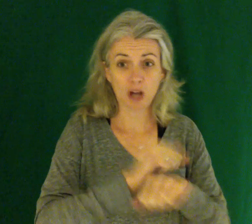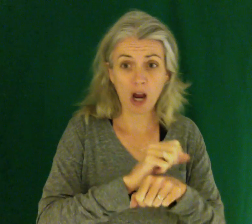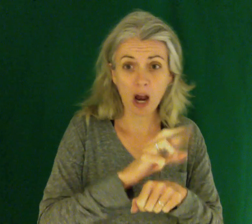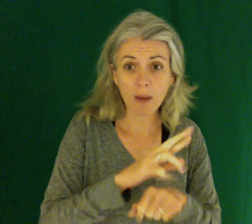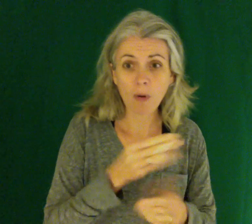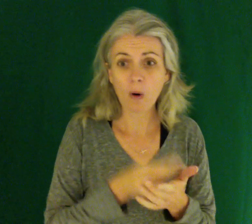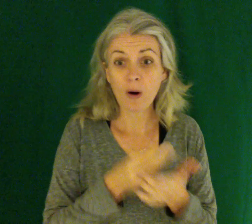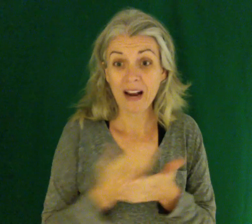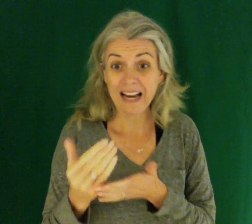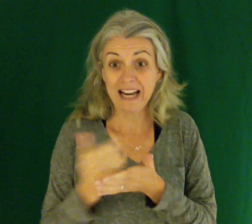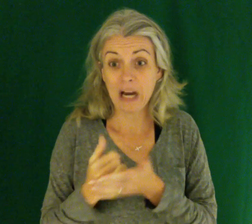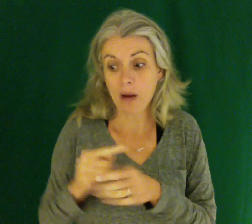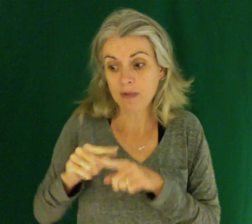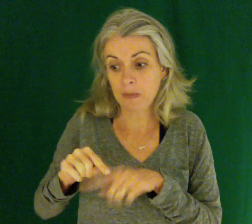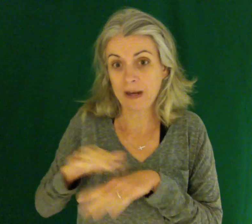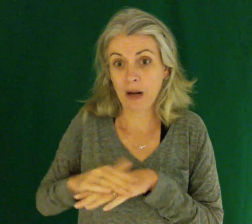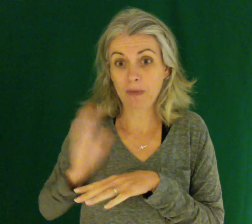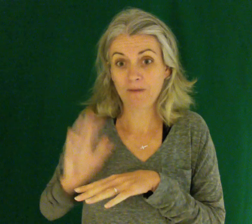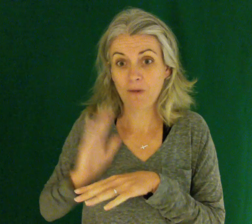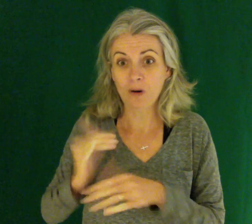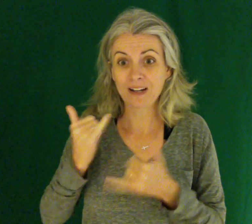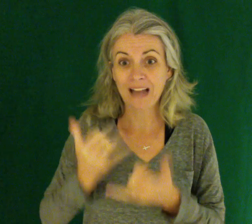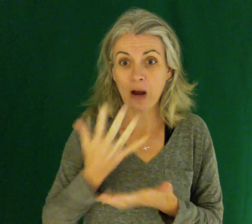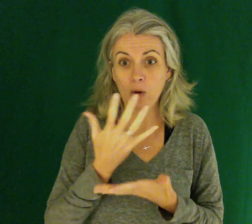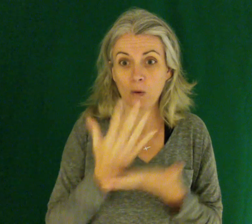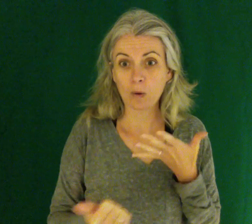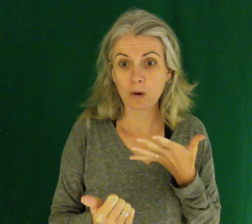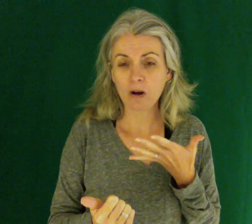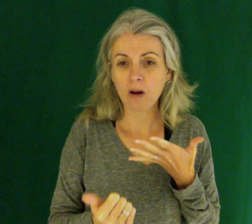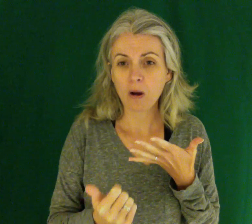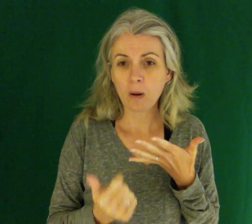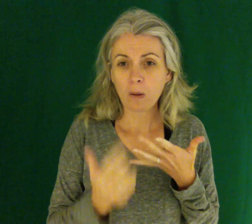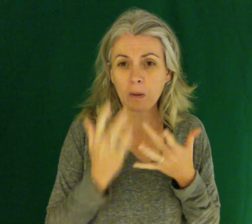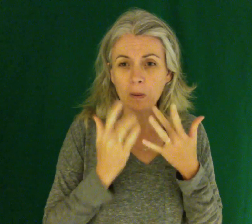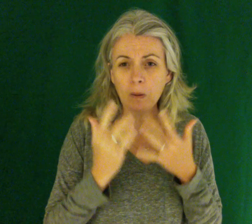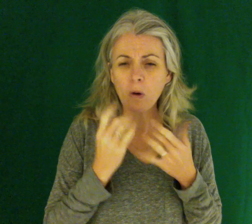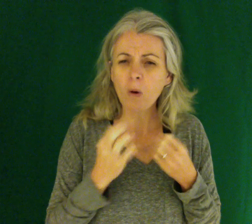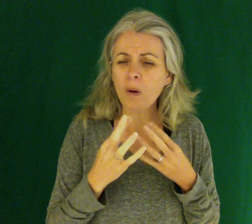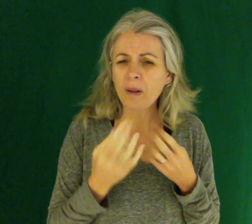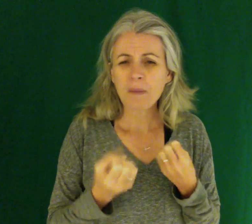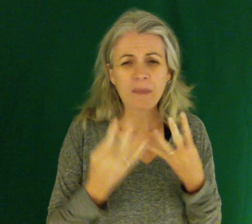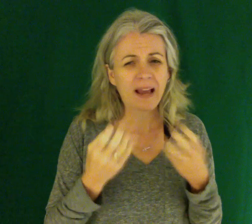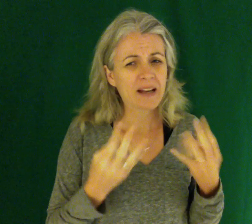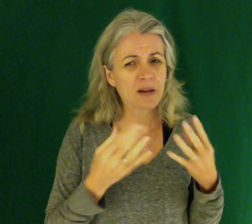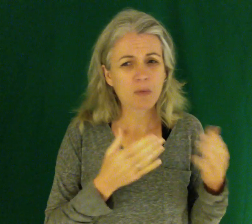they were depending on is dried up, or the multitude of ways that people are